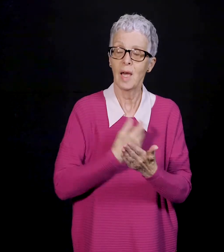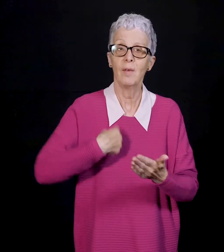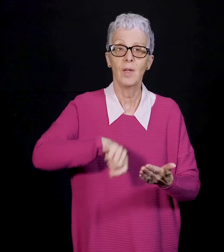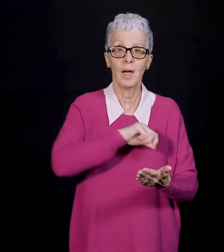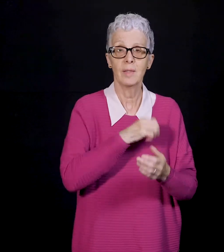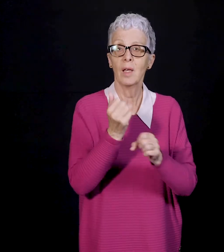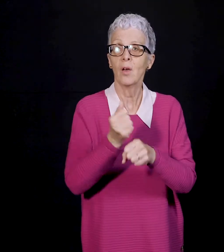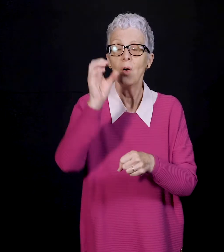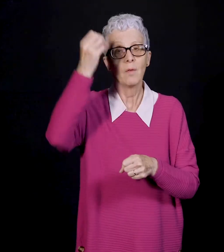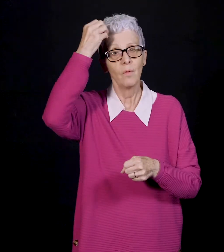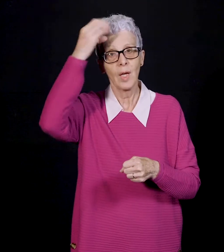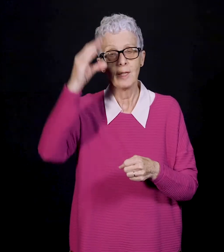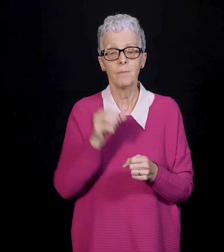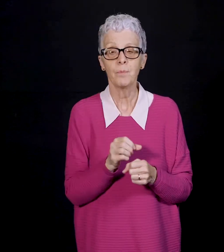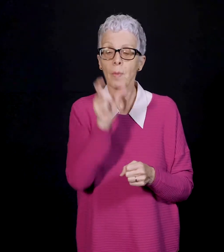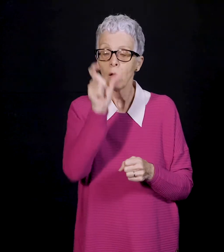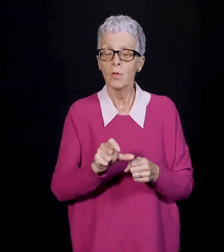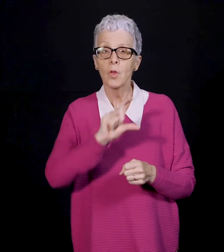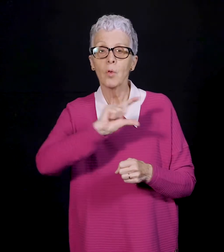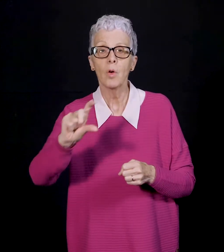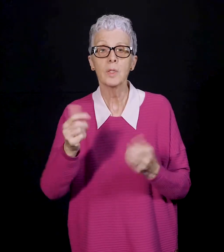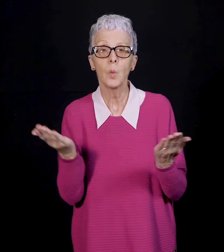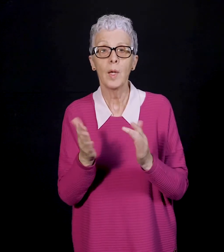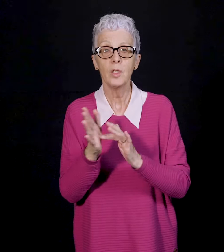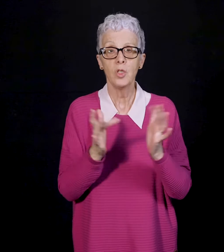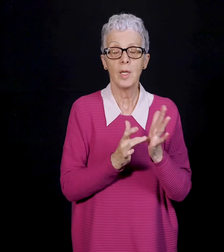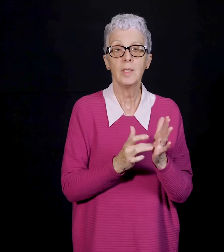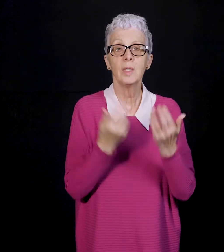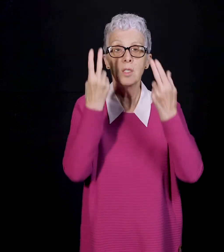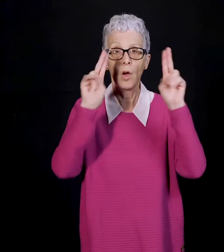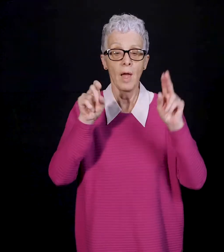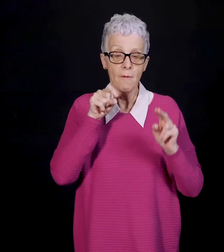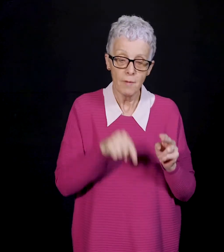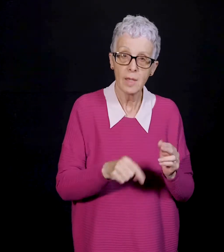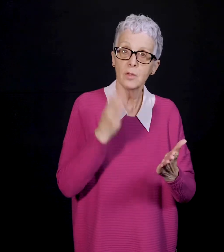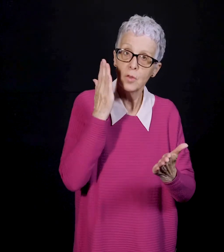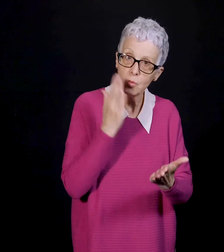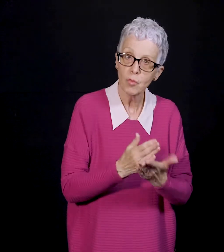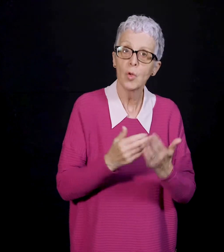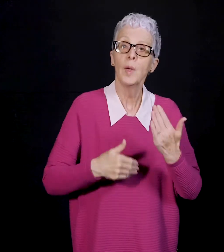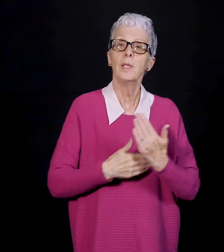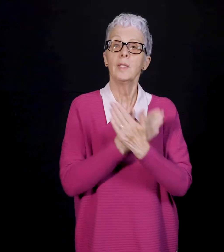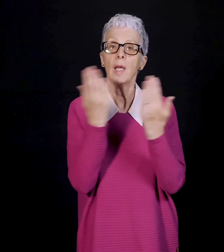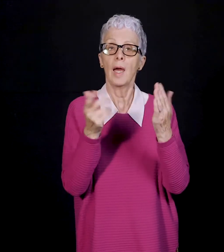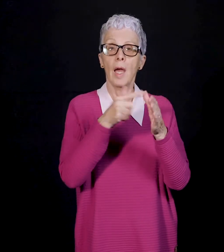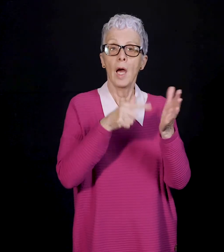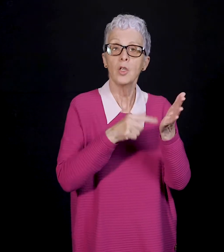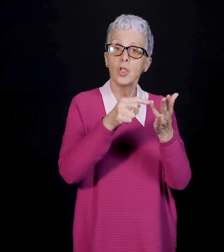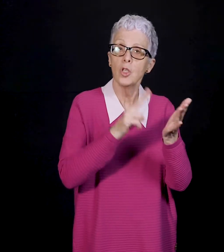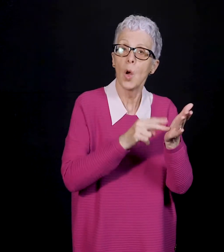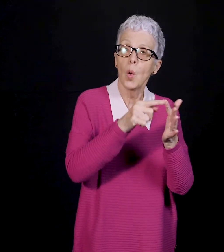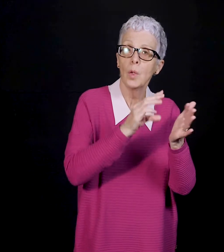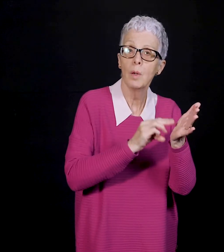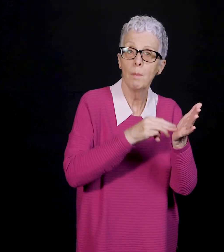the cross on which Jesus died on that day, that is the true day of atonement. Because everything in that